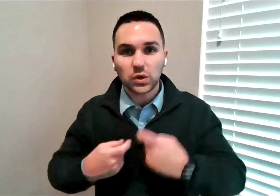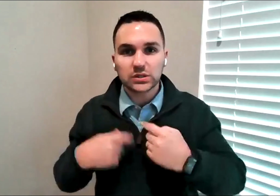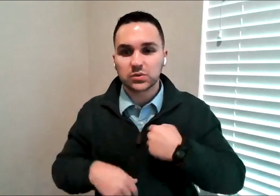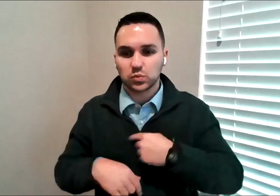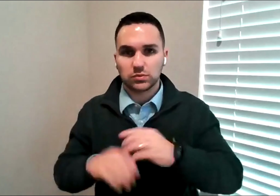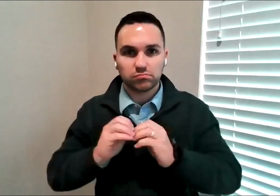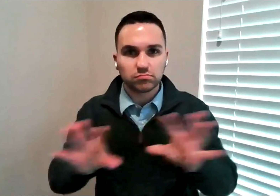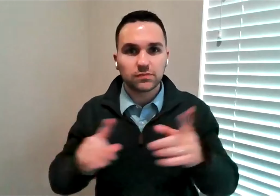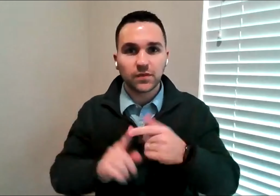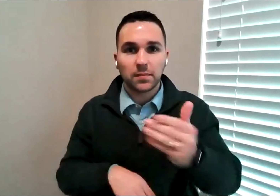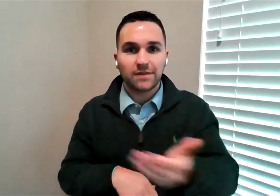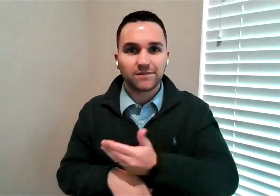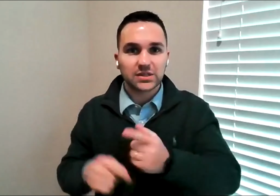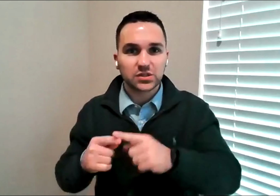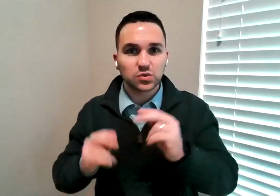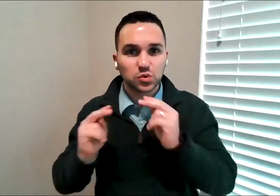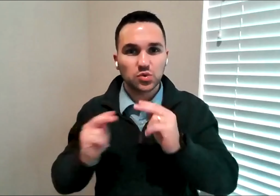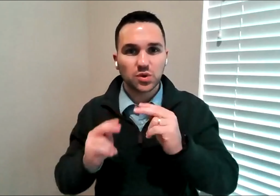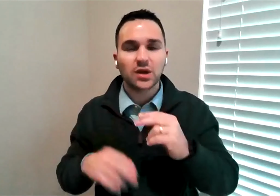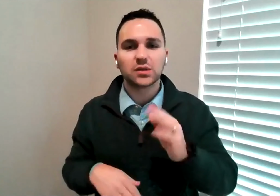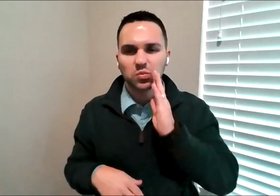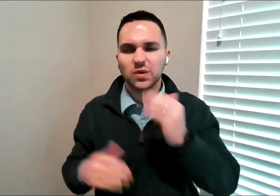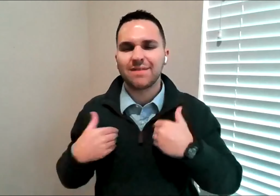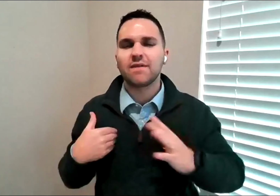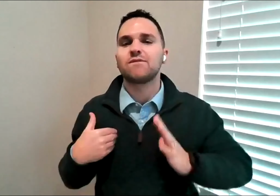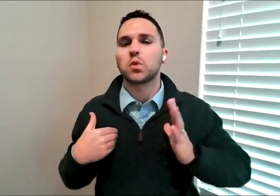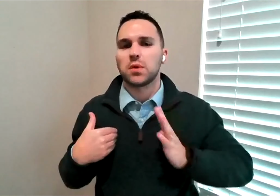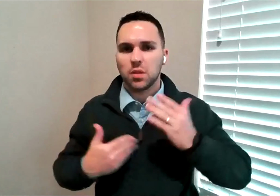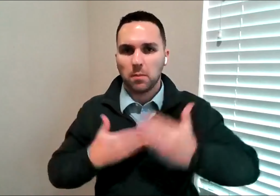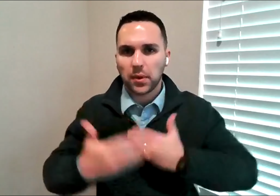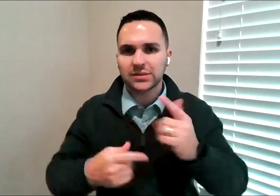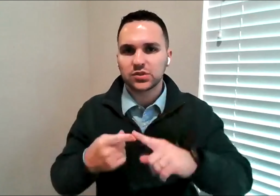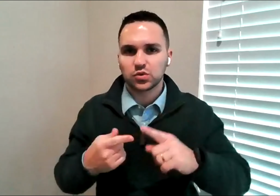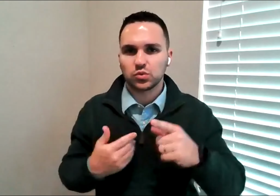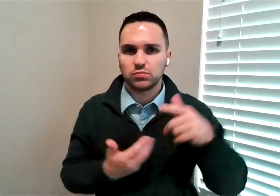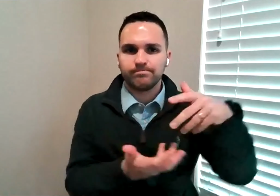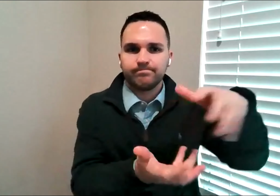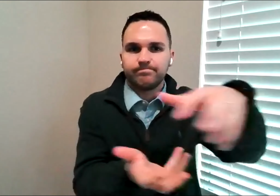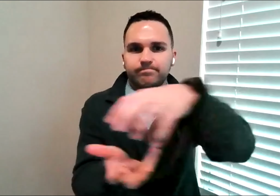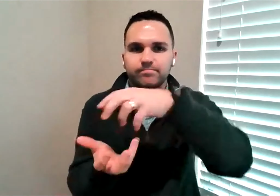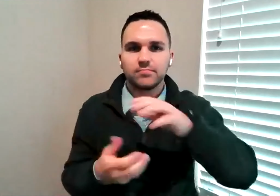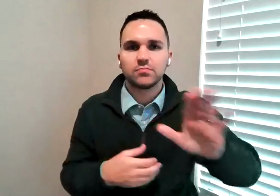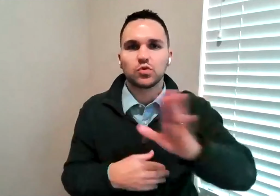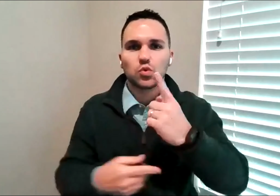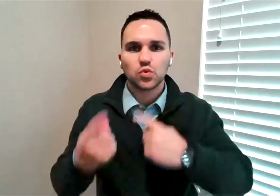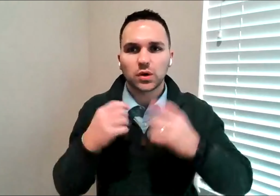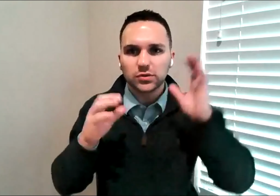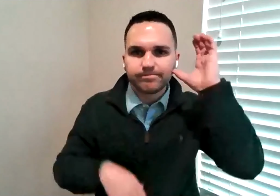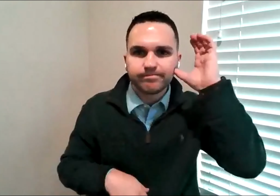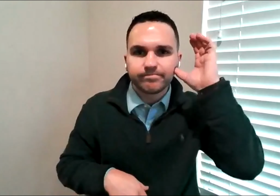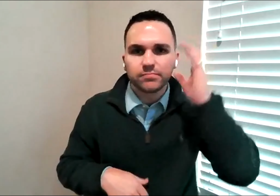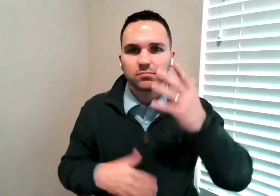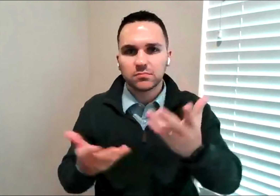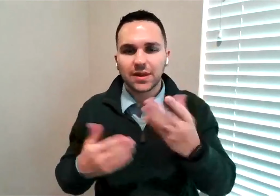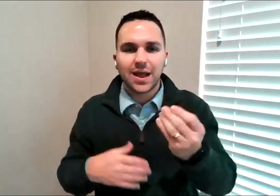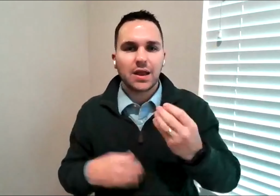the invitation to negotiate, there will be a formal process to collect those questions as well as provide formal answers